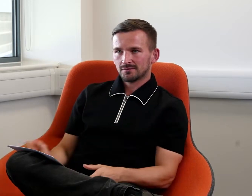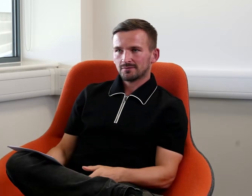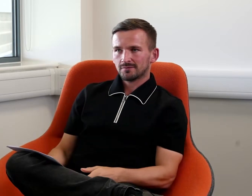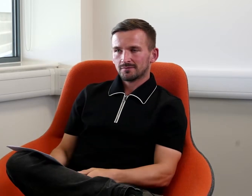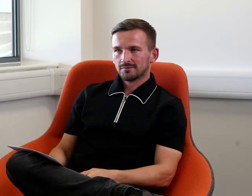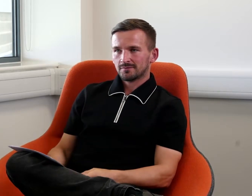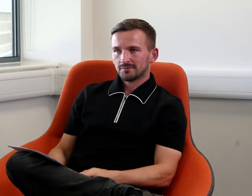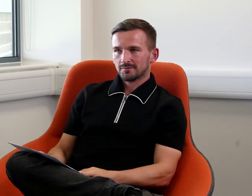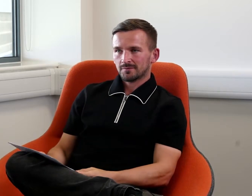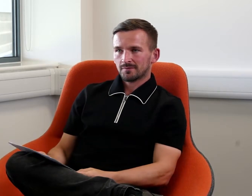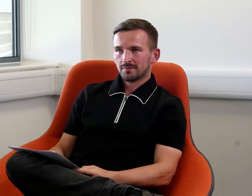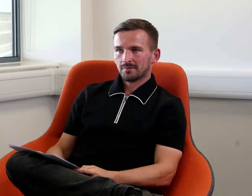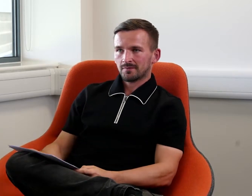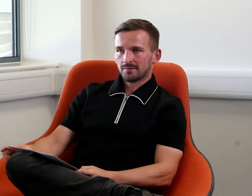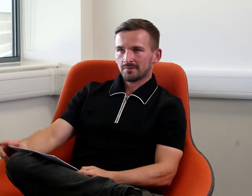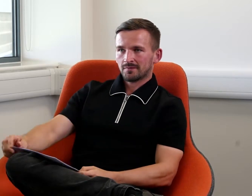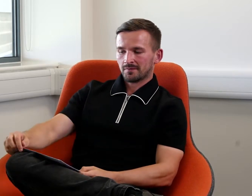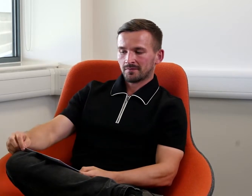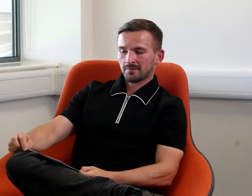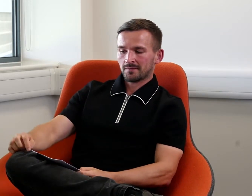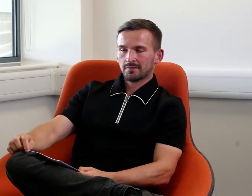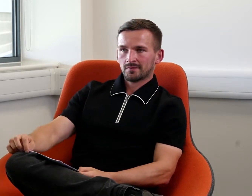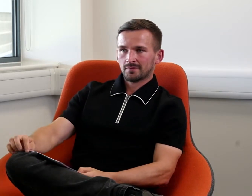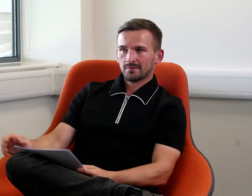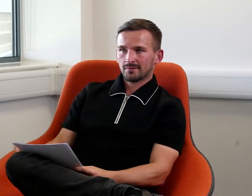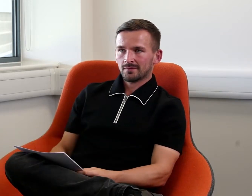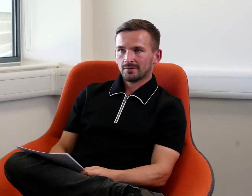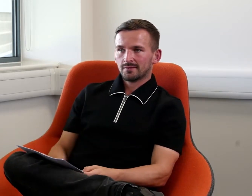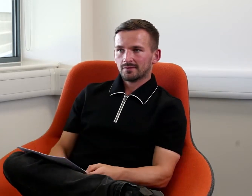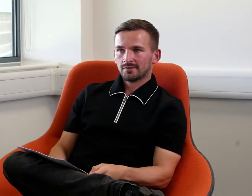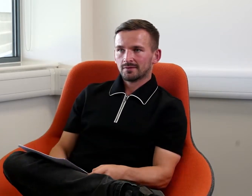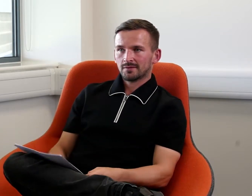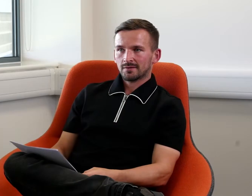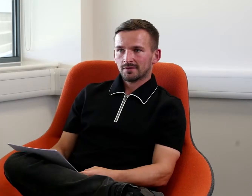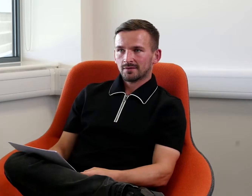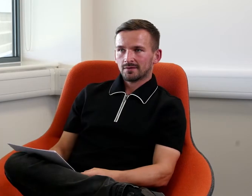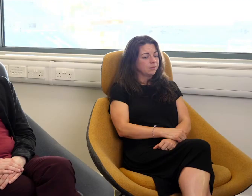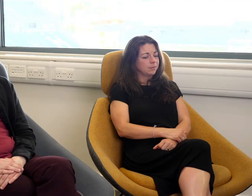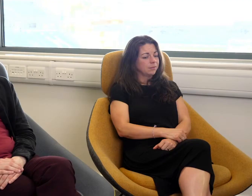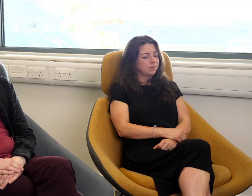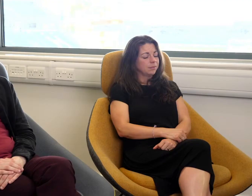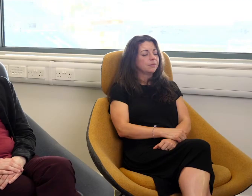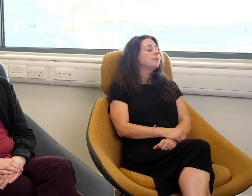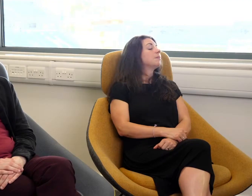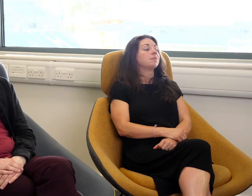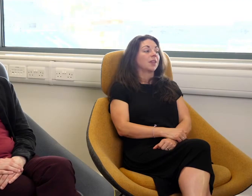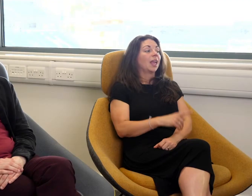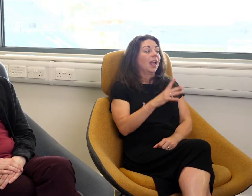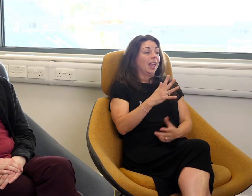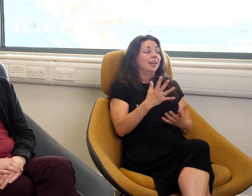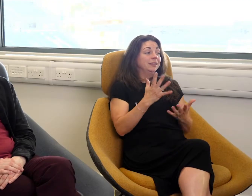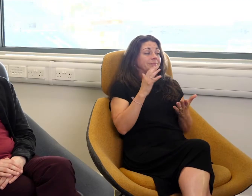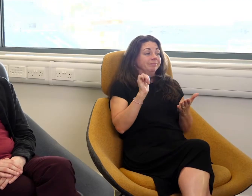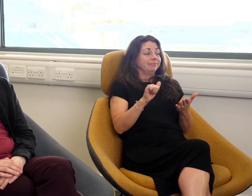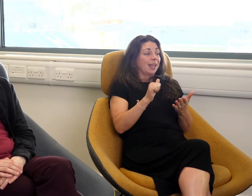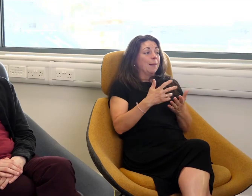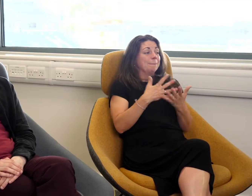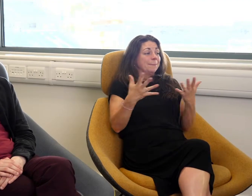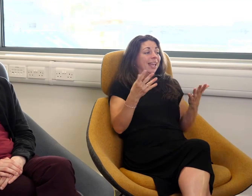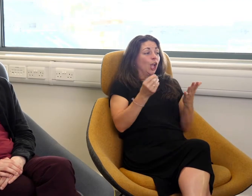impacted, how do you think we can sort of solve those issues that are out there at the moment? Yeah, there is a huge cost of living problem at the moment, absolutely, and there's